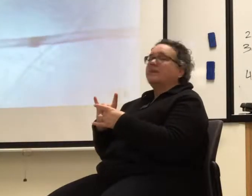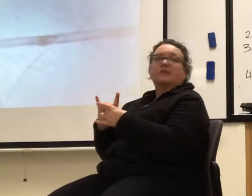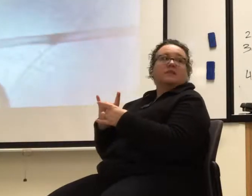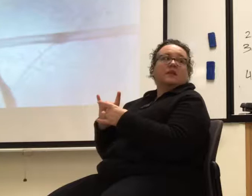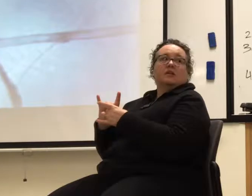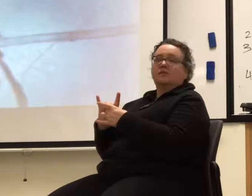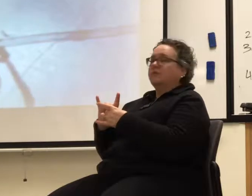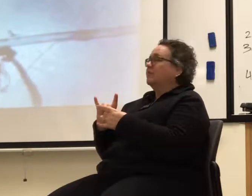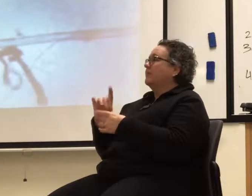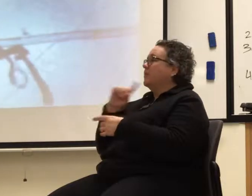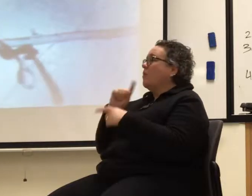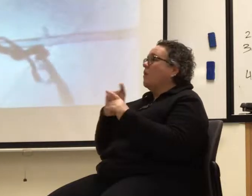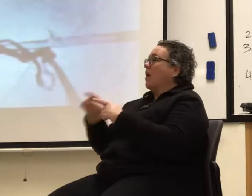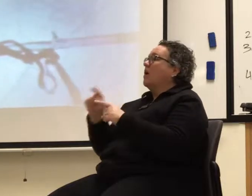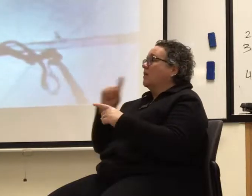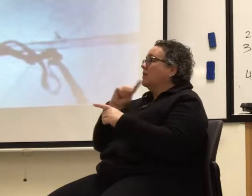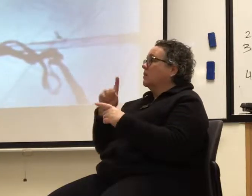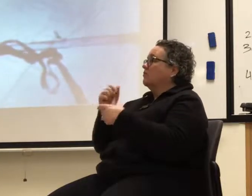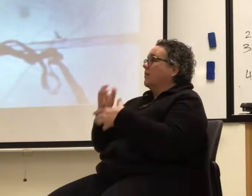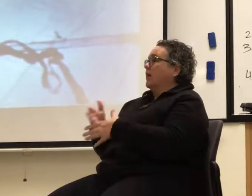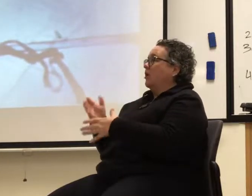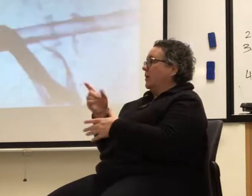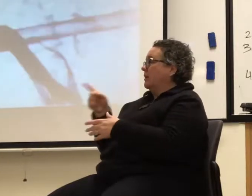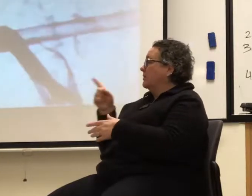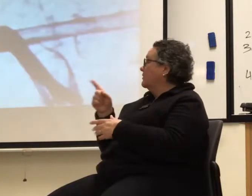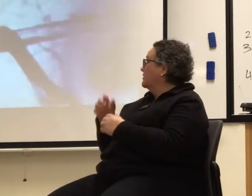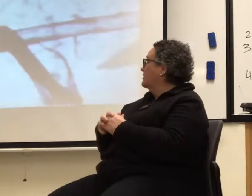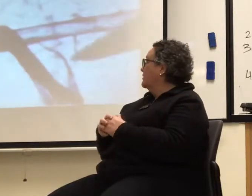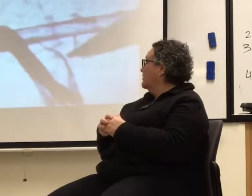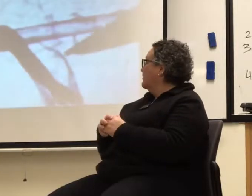axon is prepared for the experiment. Yes, no problem.